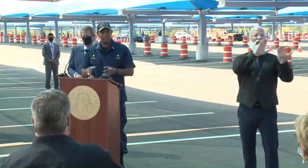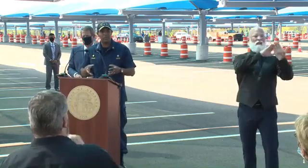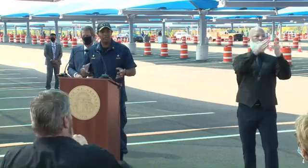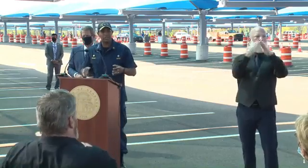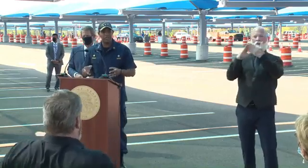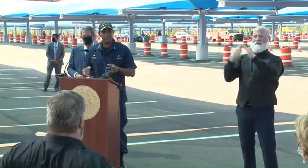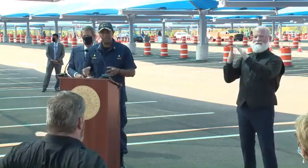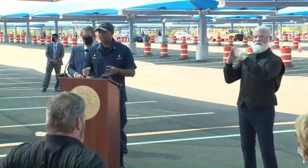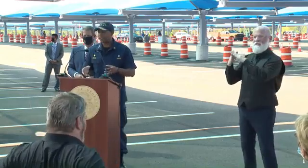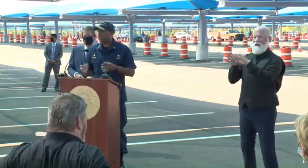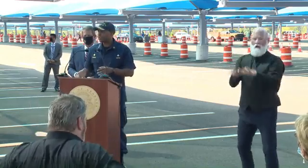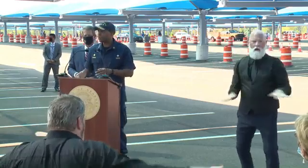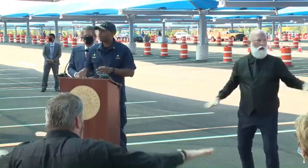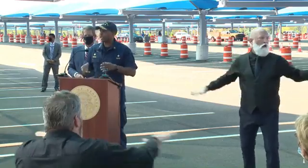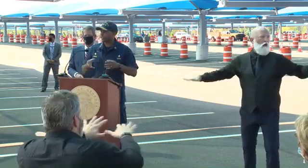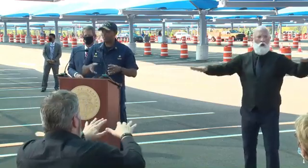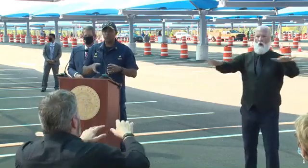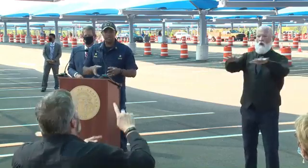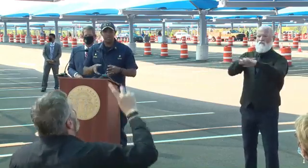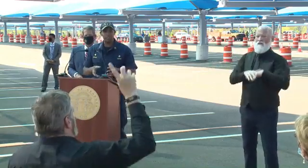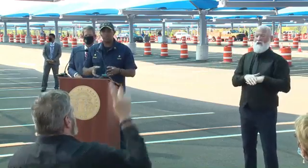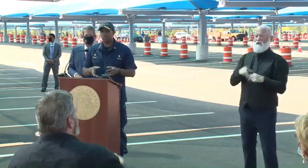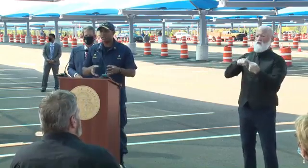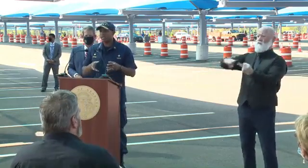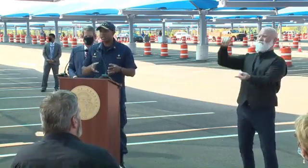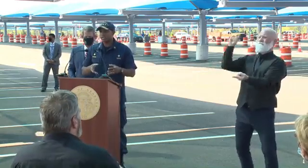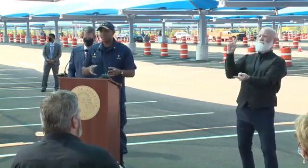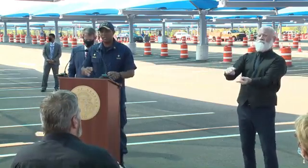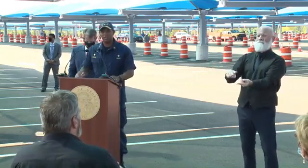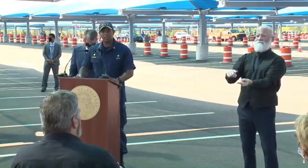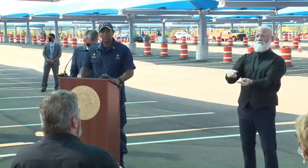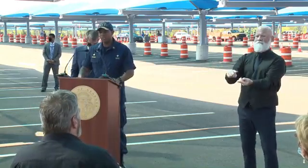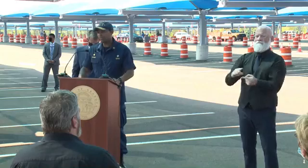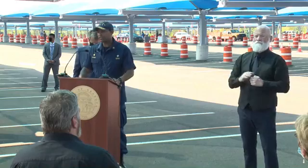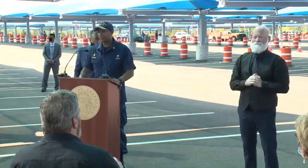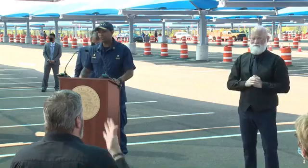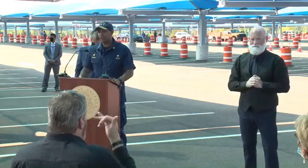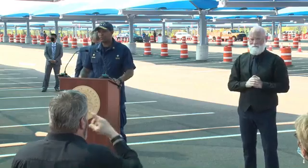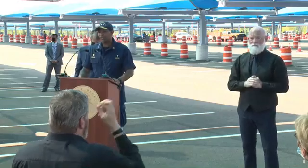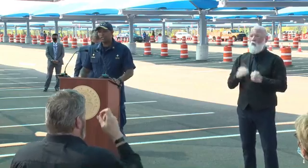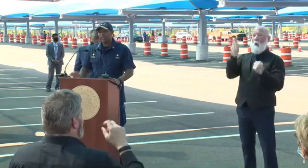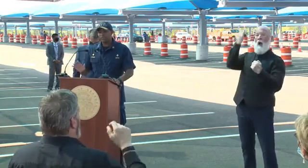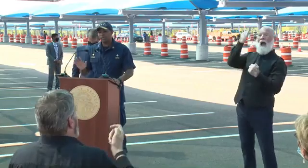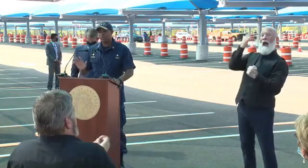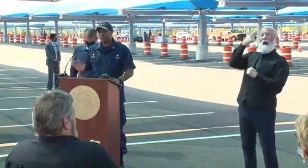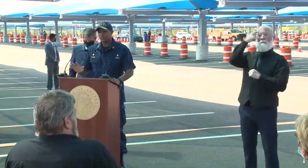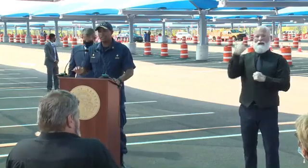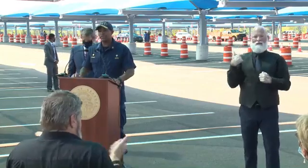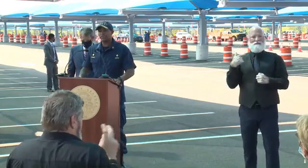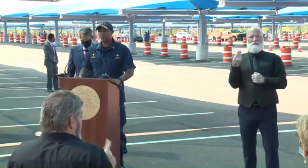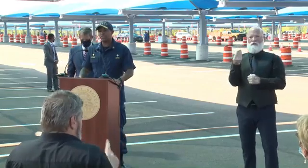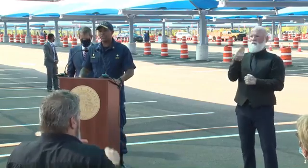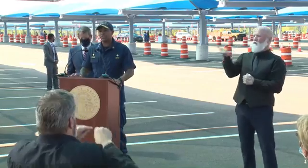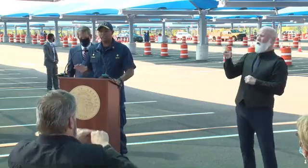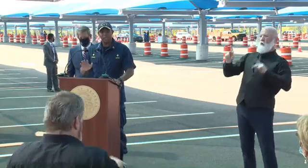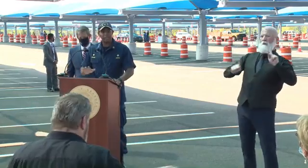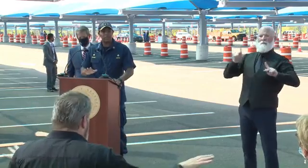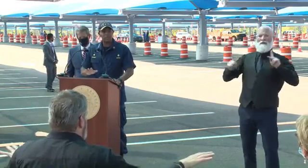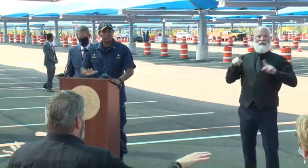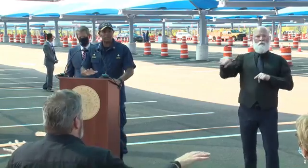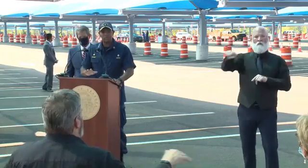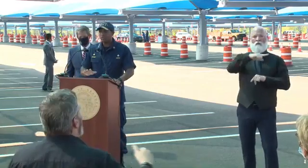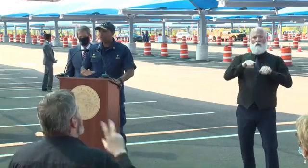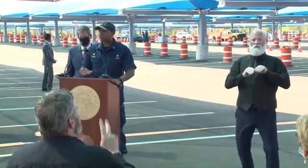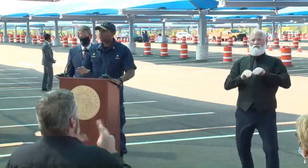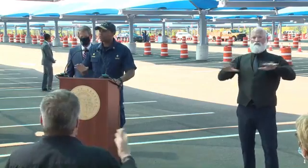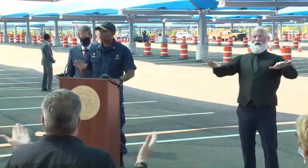that community who are carrying the disease, the more likely it will get into any place that you reopen. And so to the people of Georgia, thank